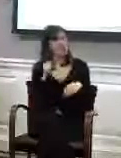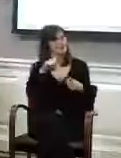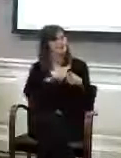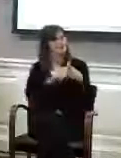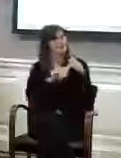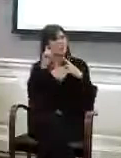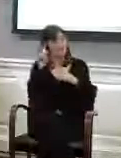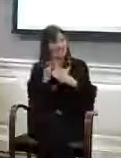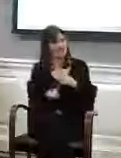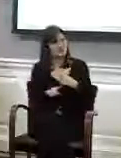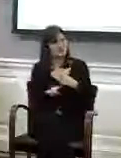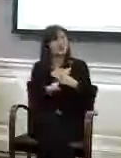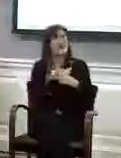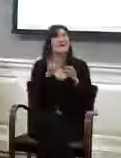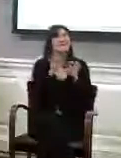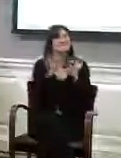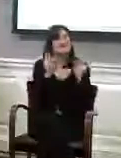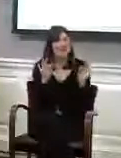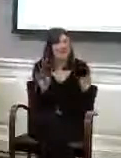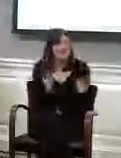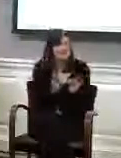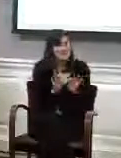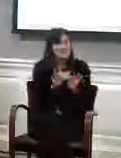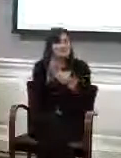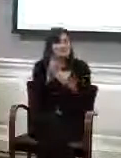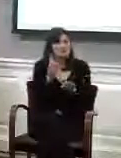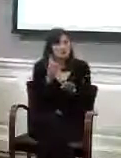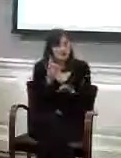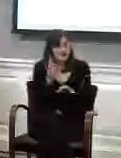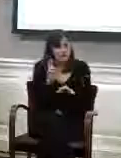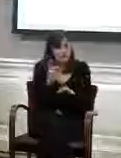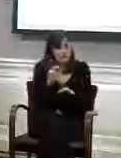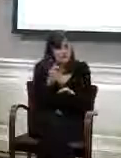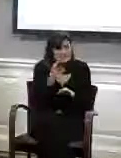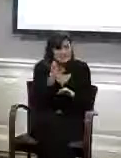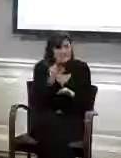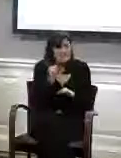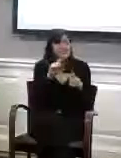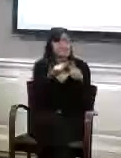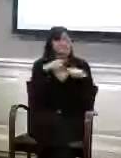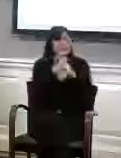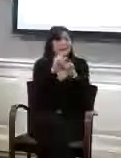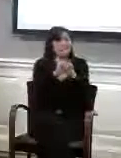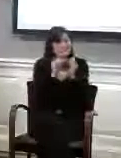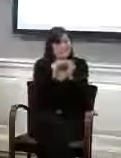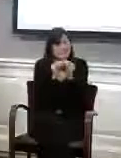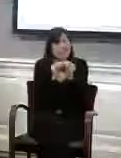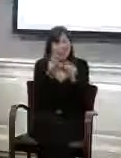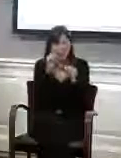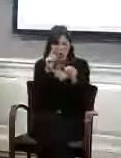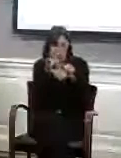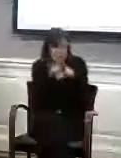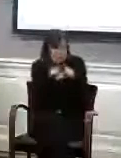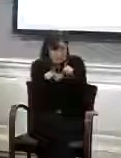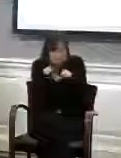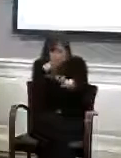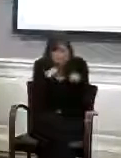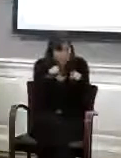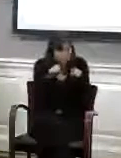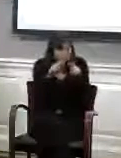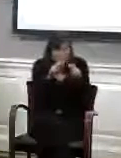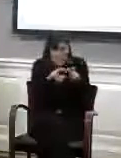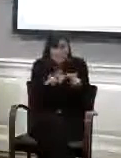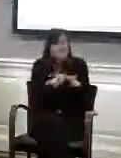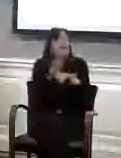to make them more inclusive, discriminating, open, and reflective, so that they may generate beliefs and